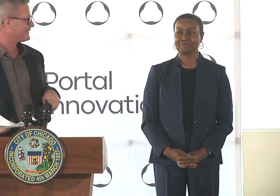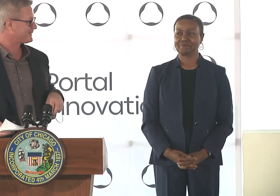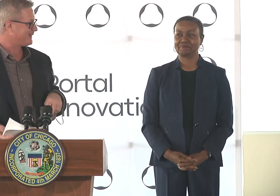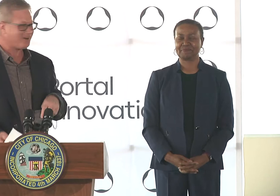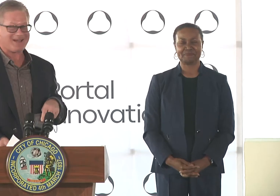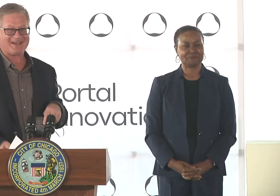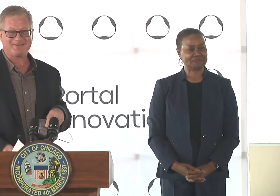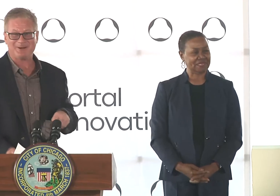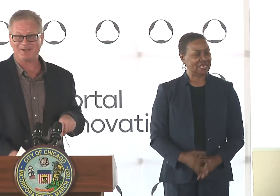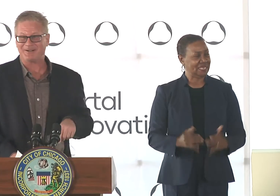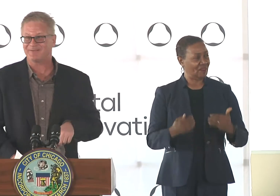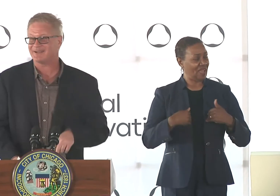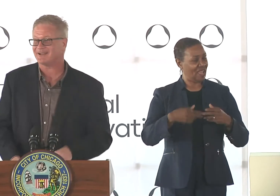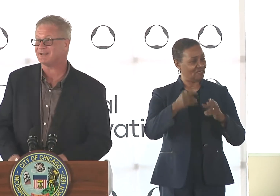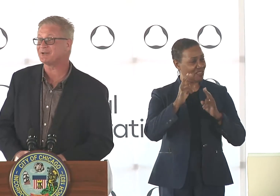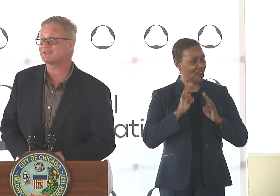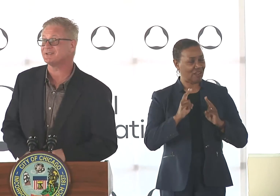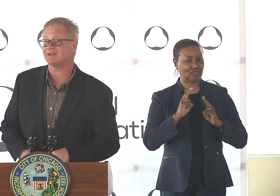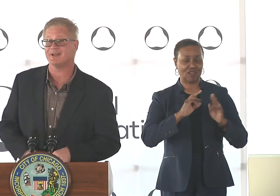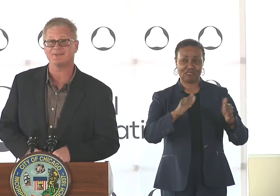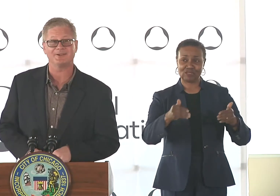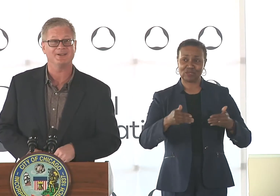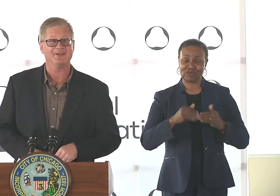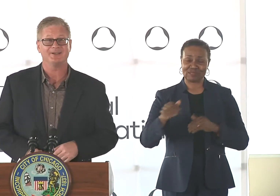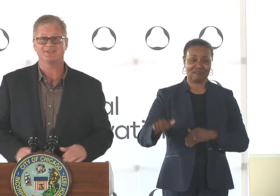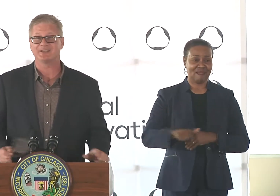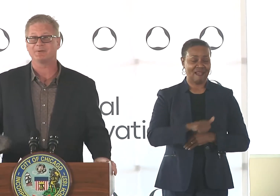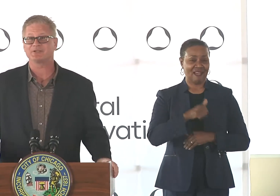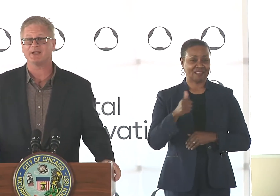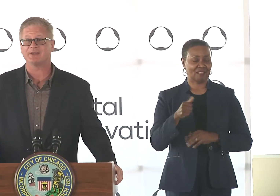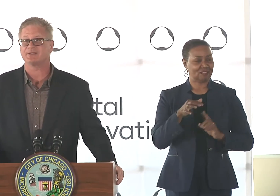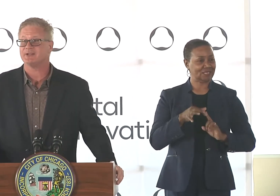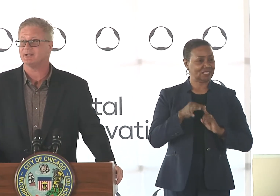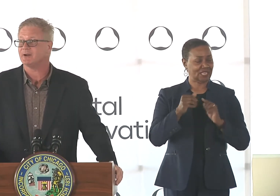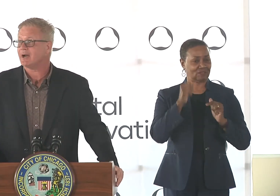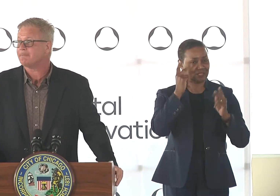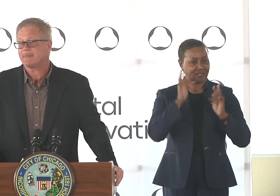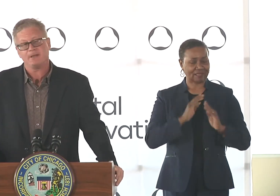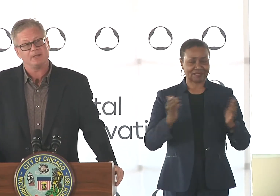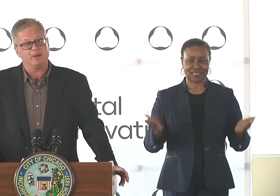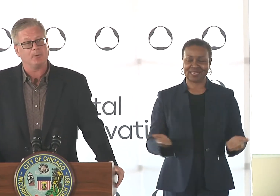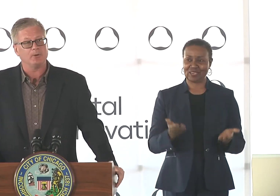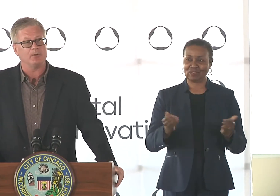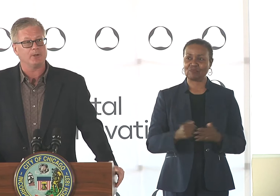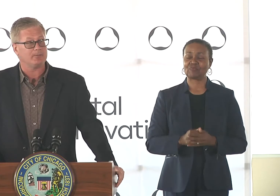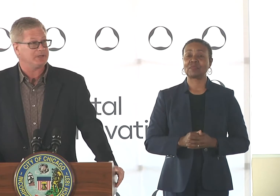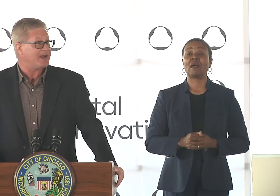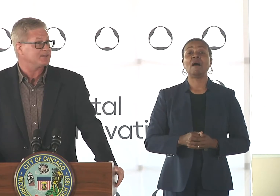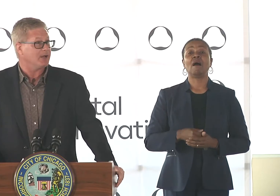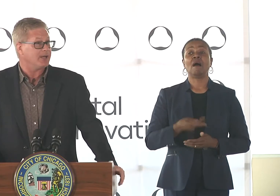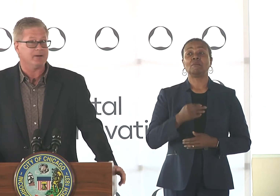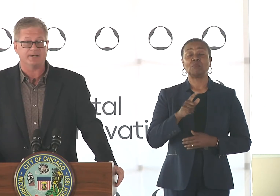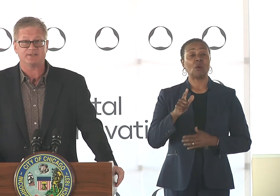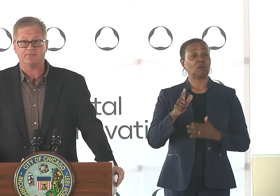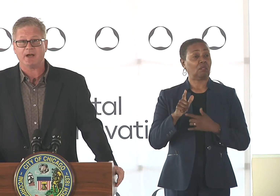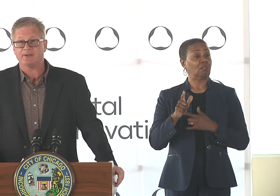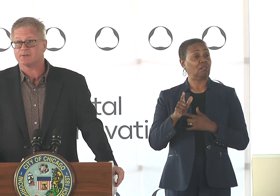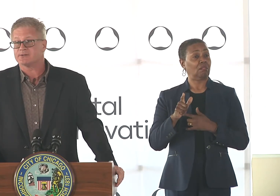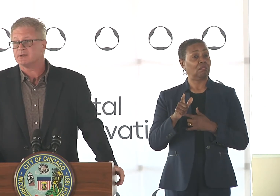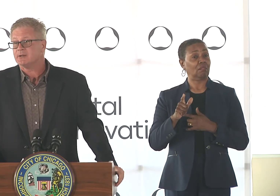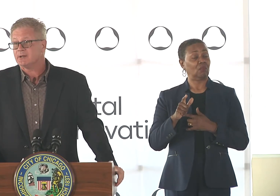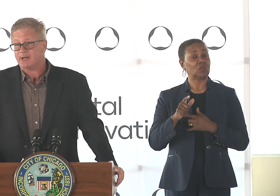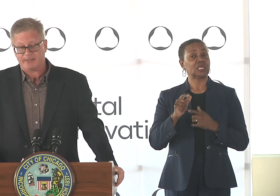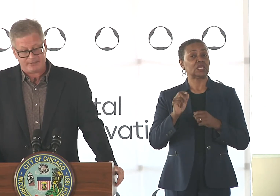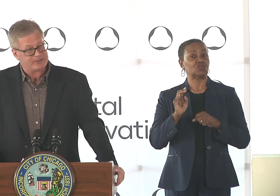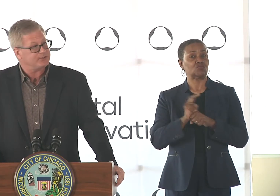All right, so now I have the honor of introducing another distinguished guest here. Portal relies a lot on its